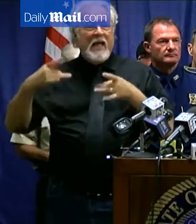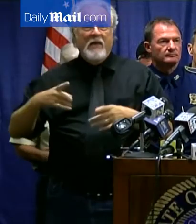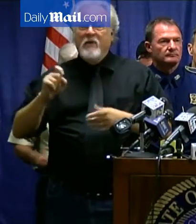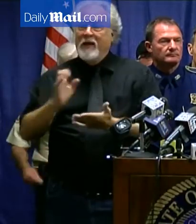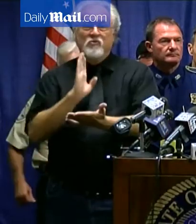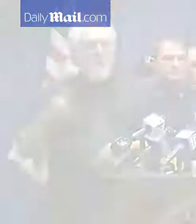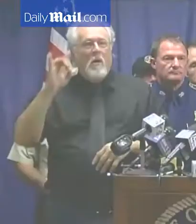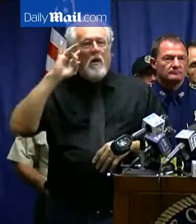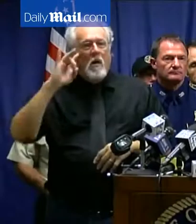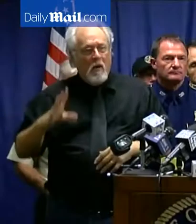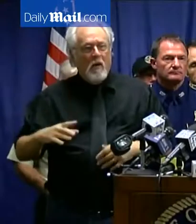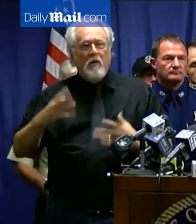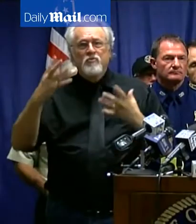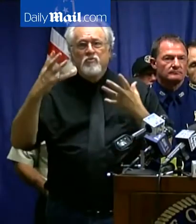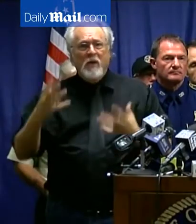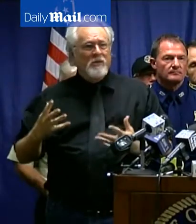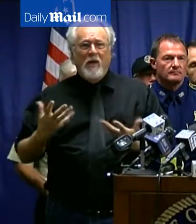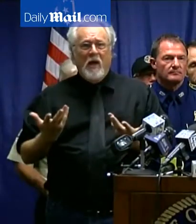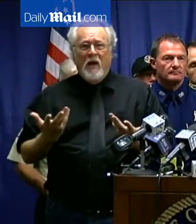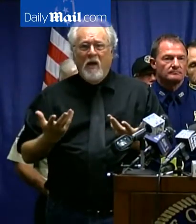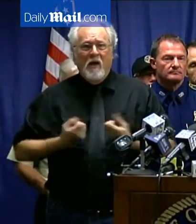has to stop. It's unspeakable.